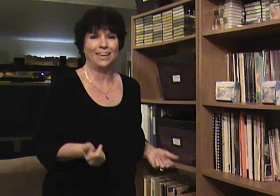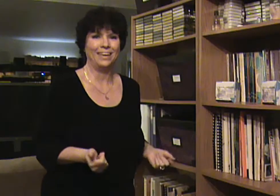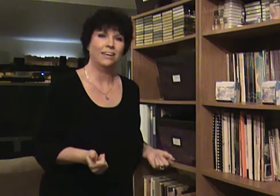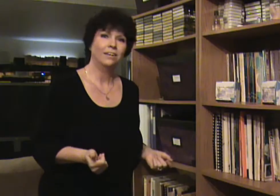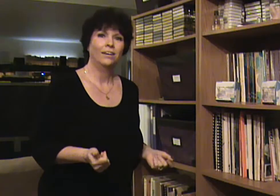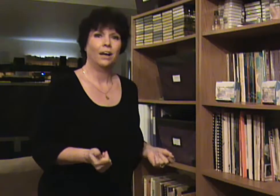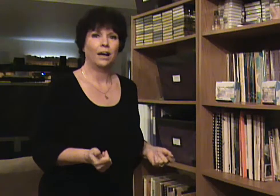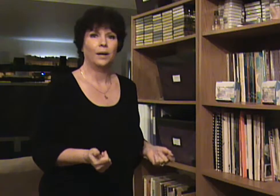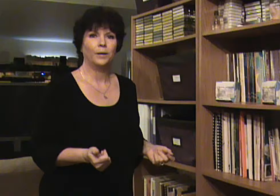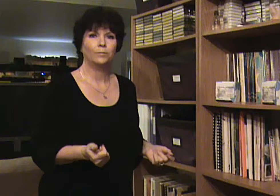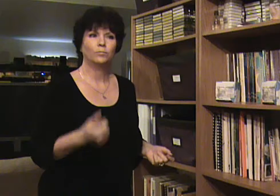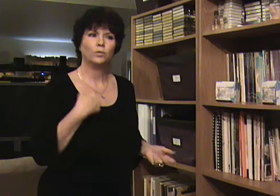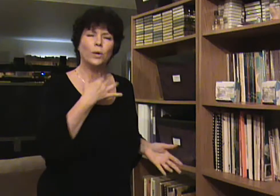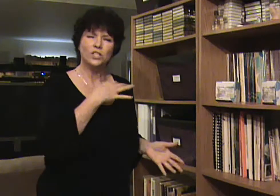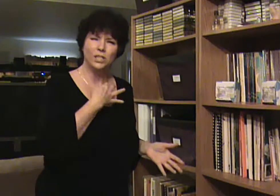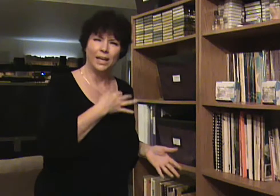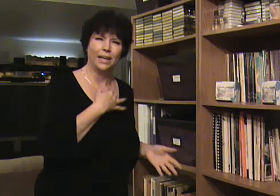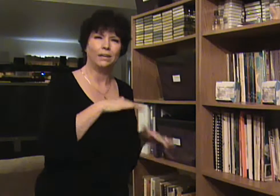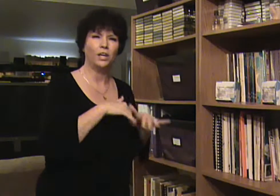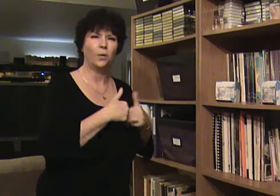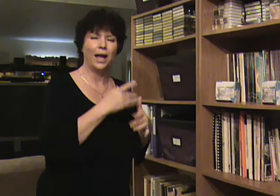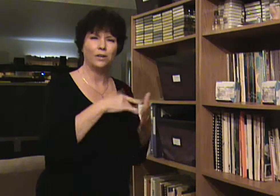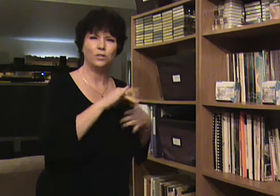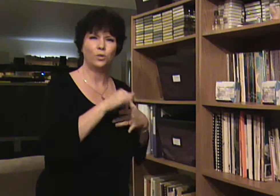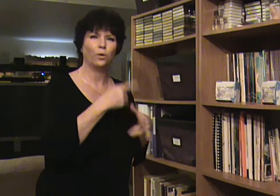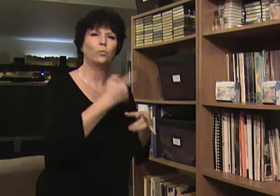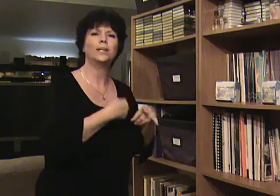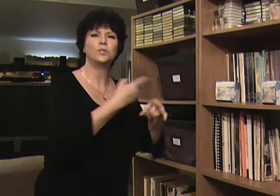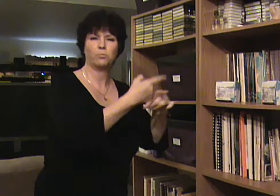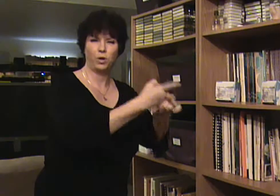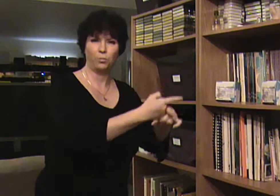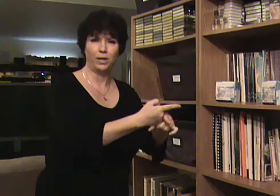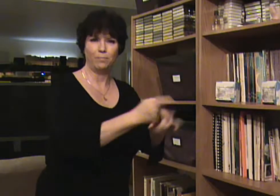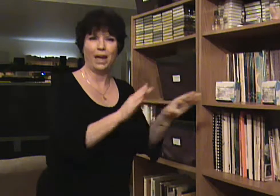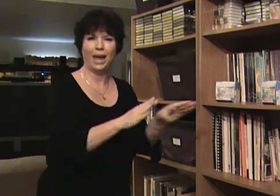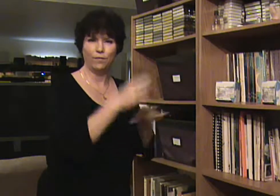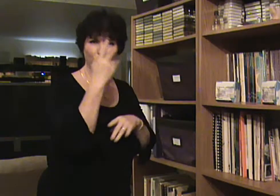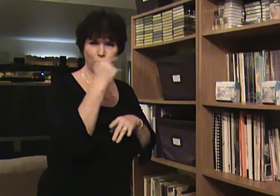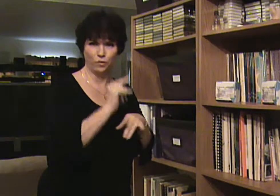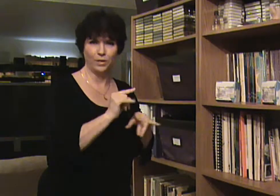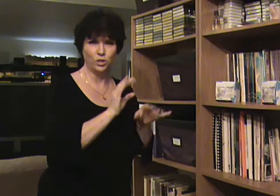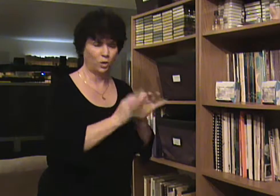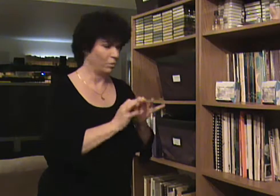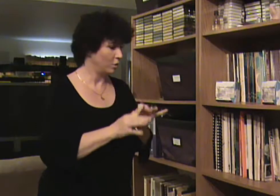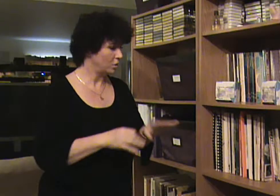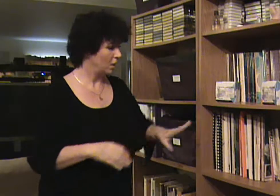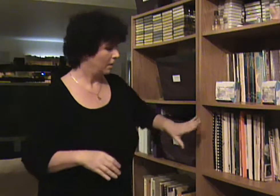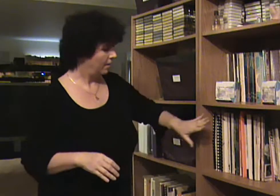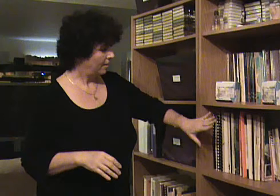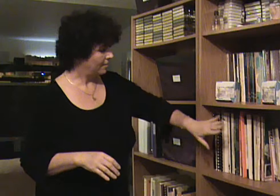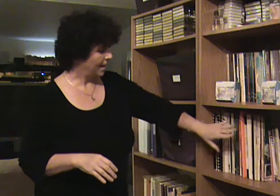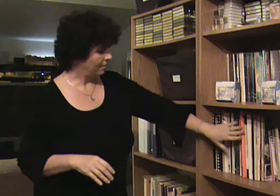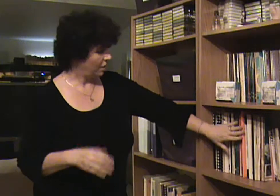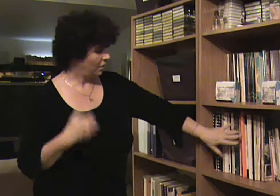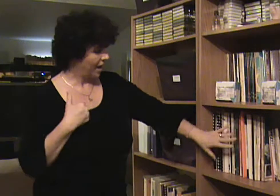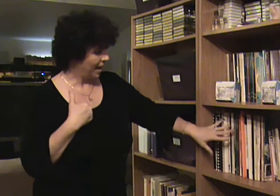be questioning, you know, how to do or what is appropriate behaviors for interpreters. Down here I have